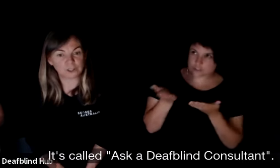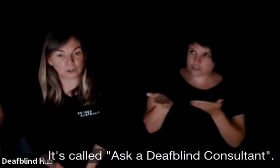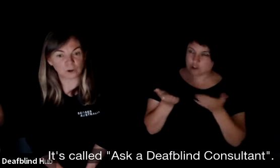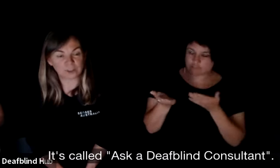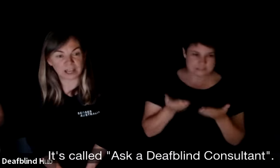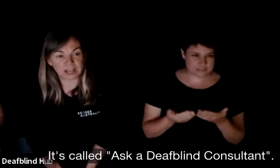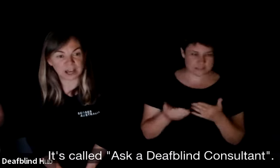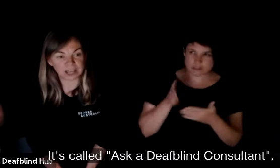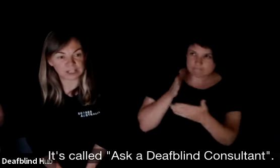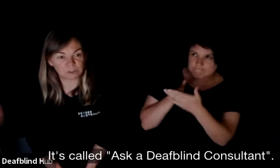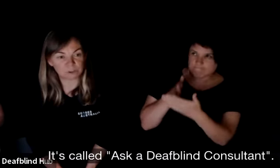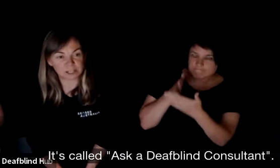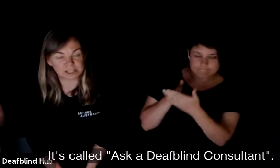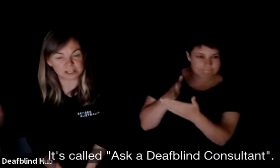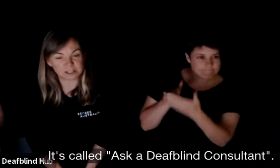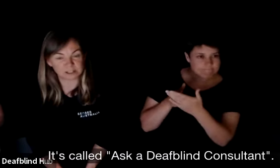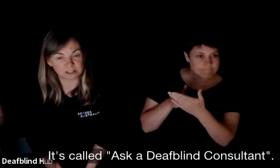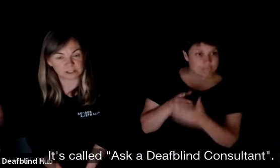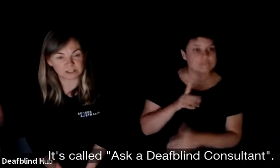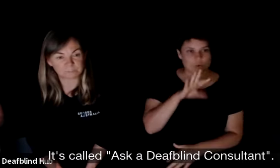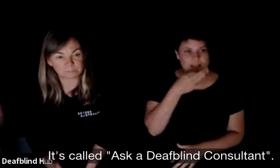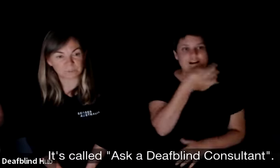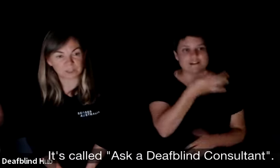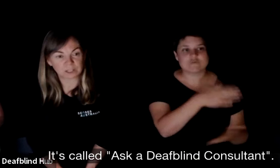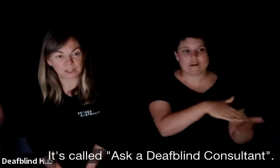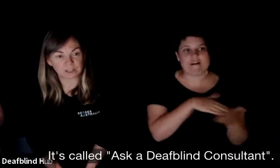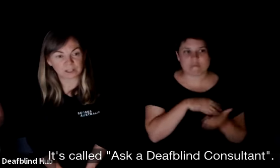you can go there and ask for assistance.